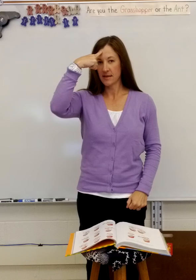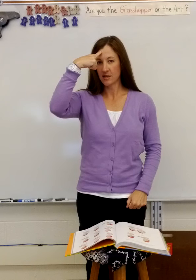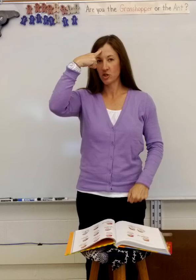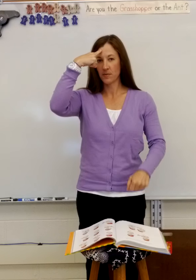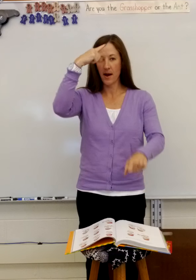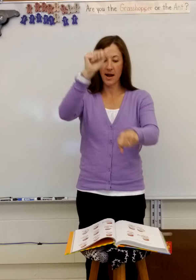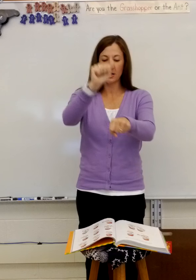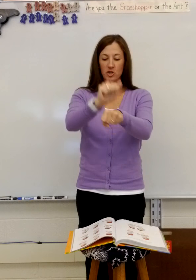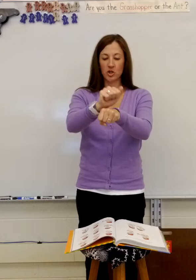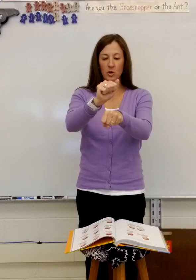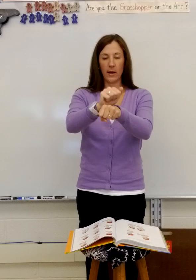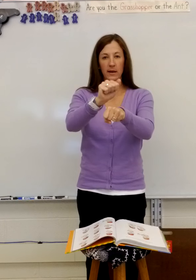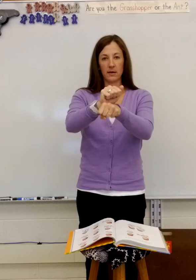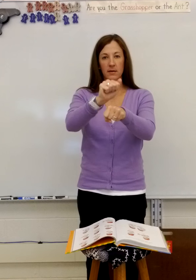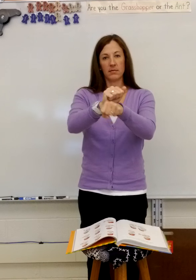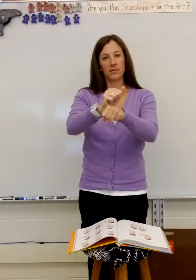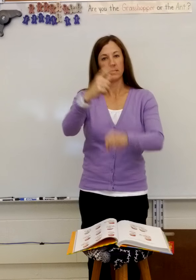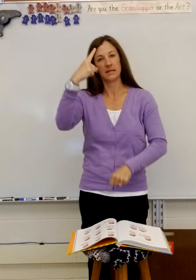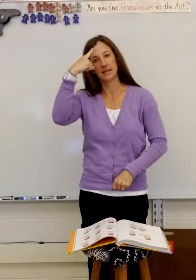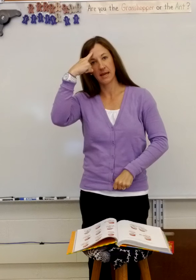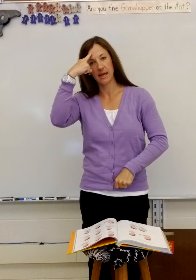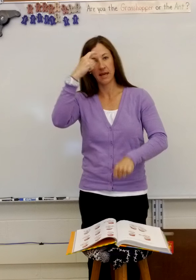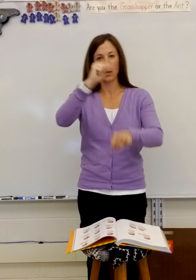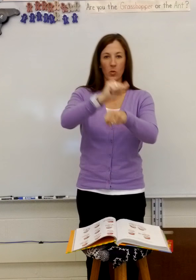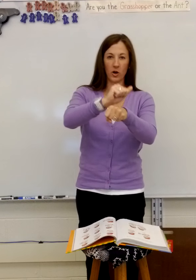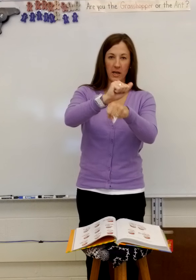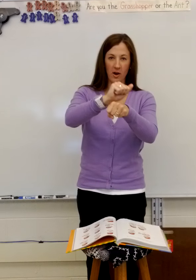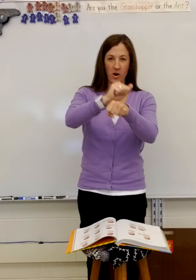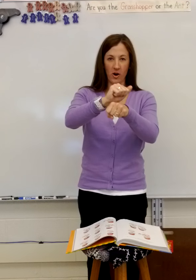set your mind to it. He's thinking and working hard.